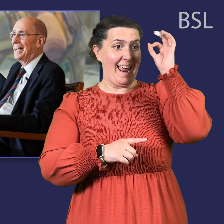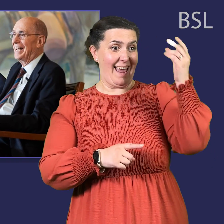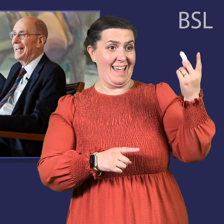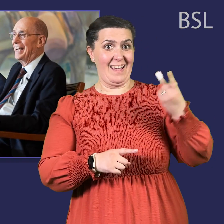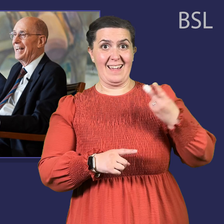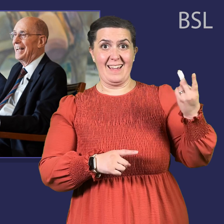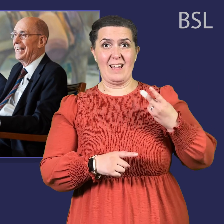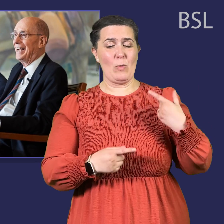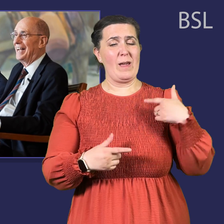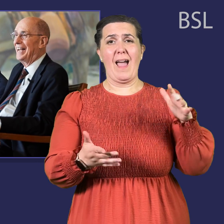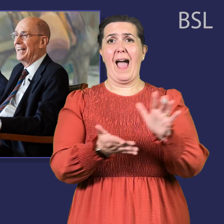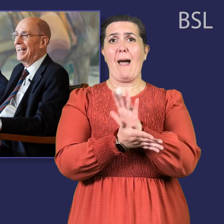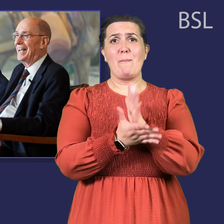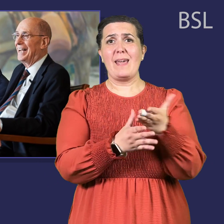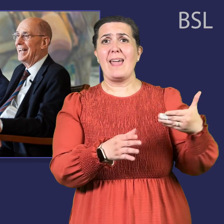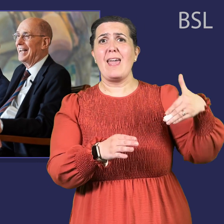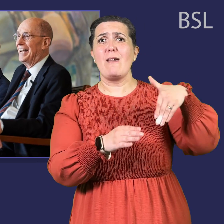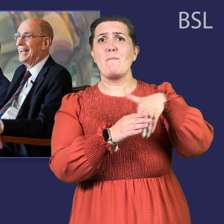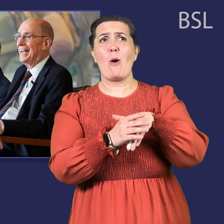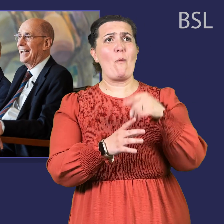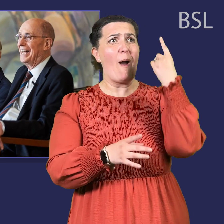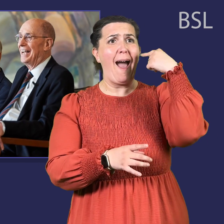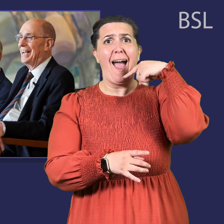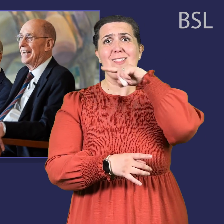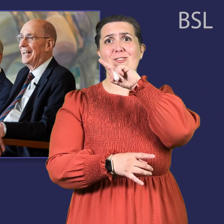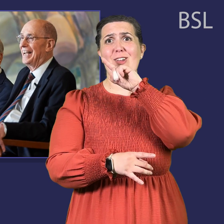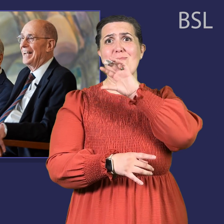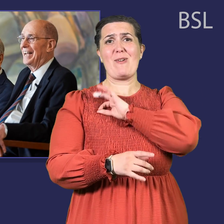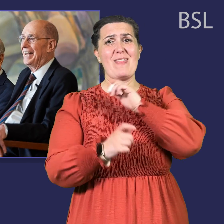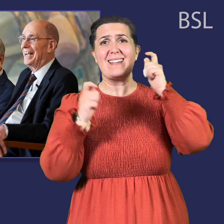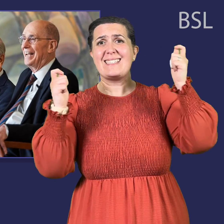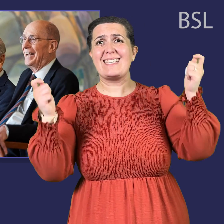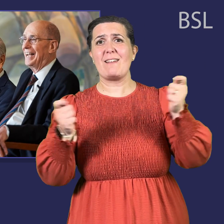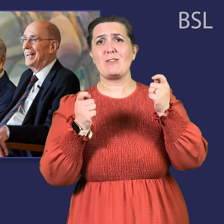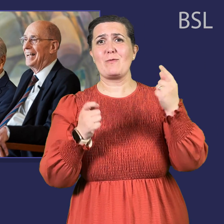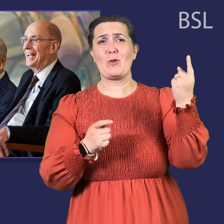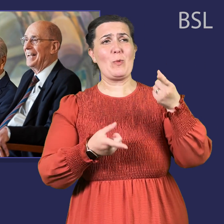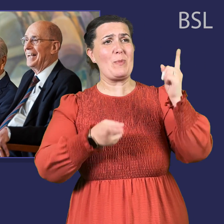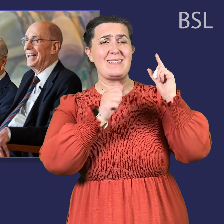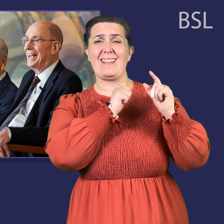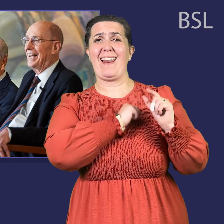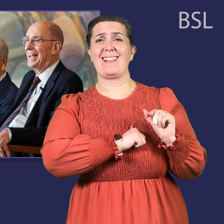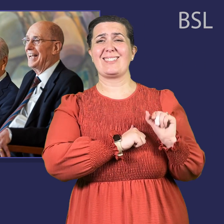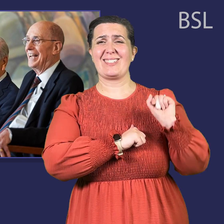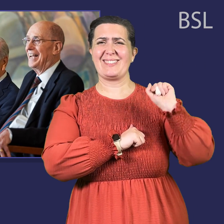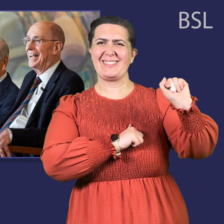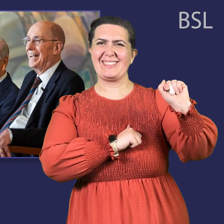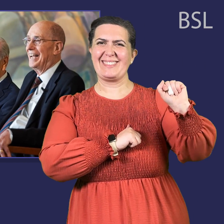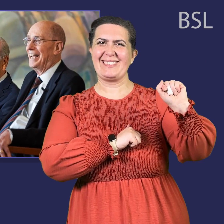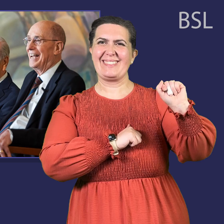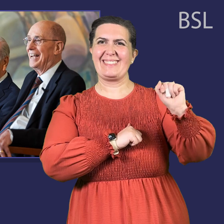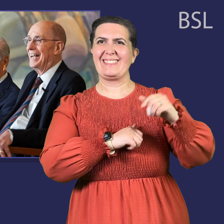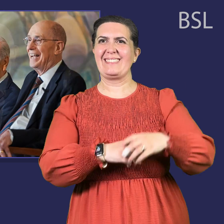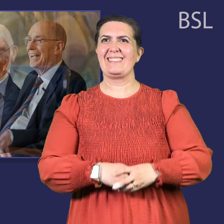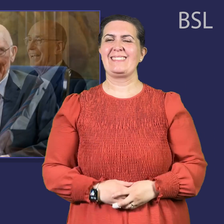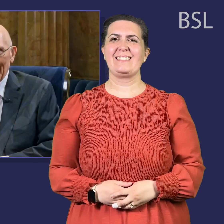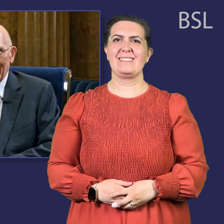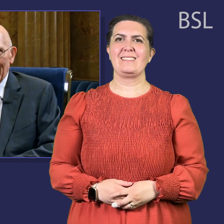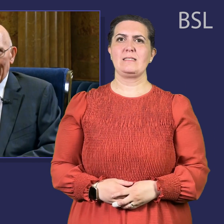President Eyring and I are pleased to be part of this 100th birthday celebration for President Russell M.